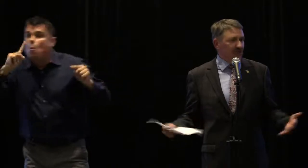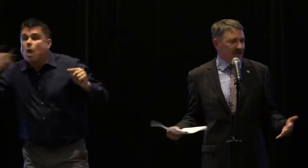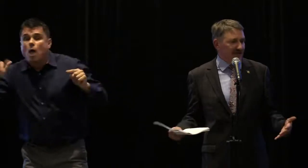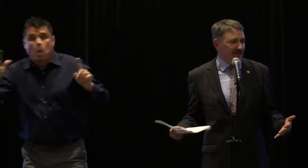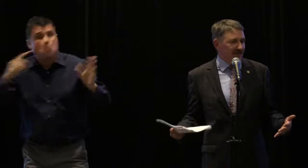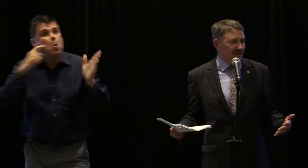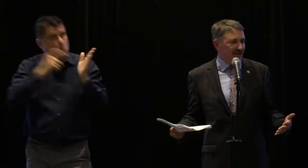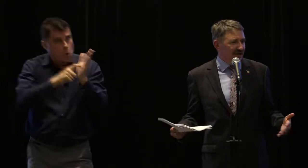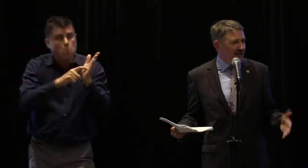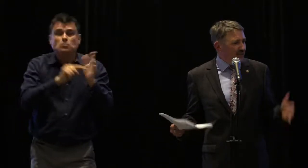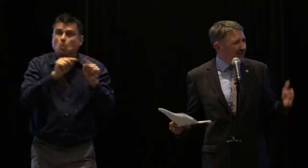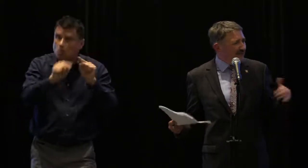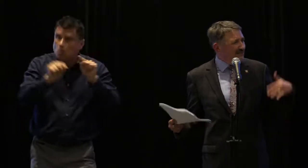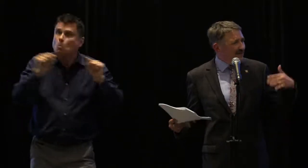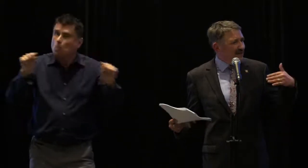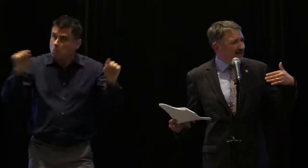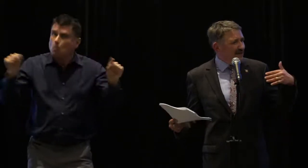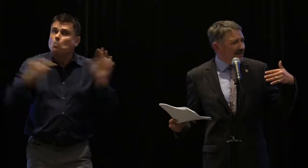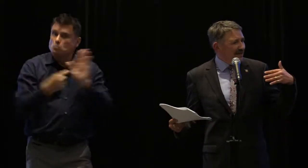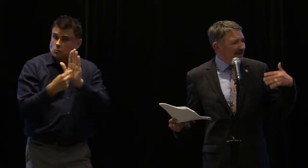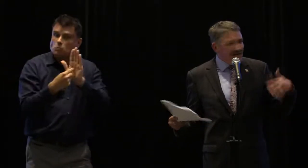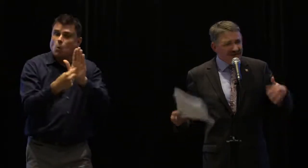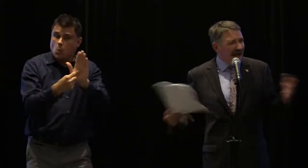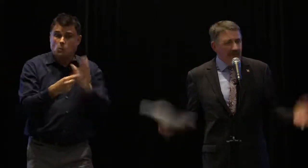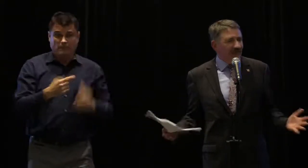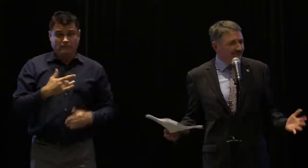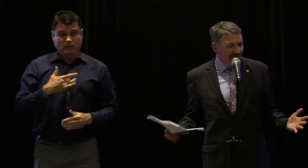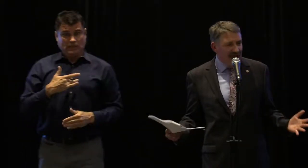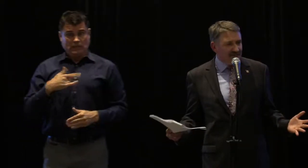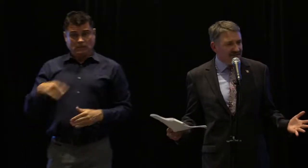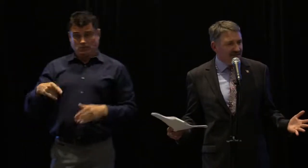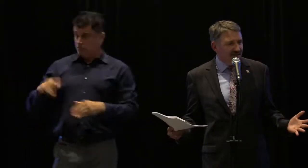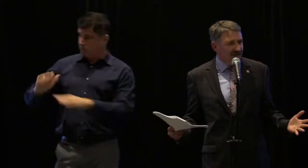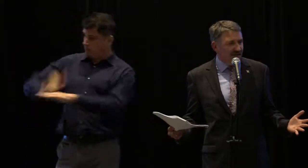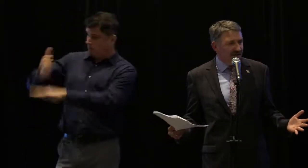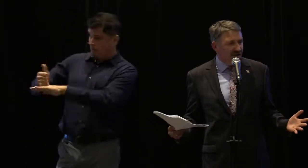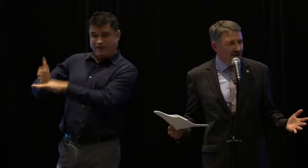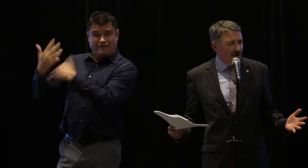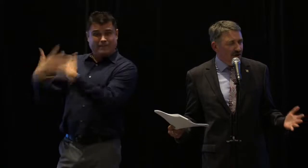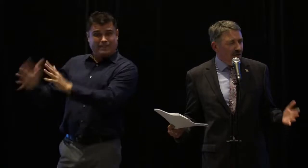this process, because it doesn't happen fast,